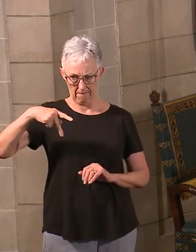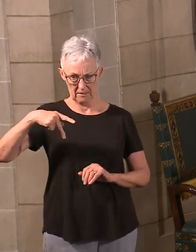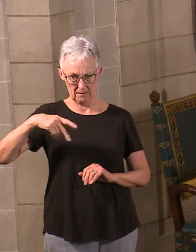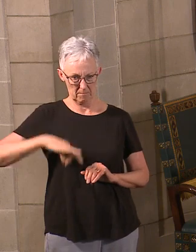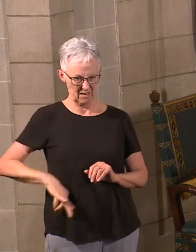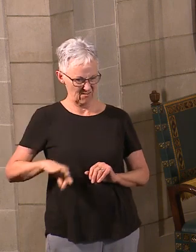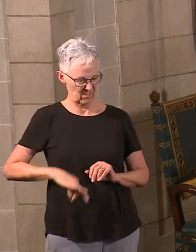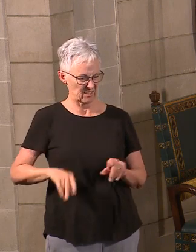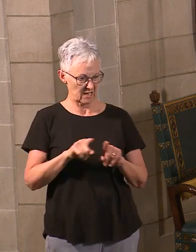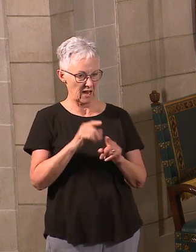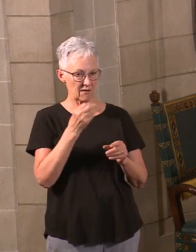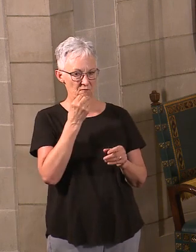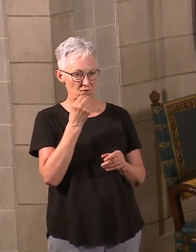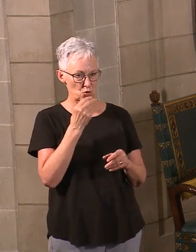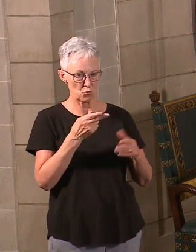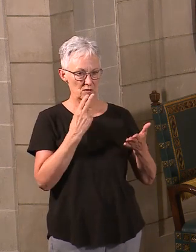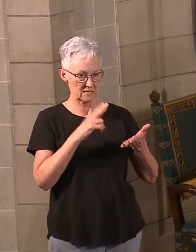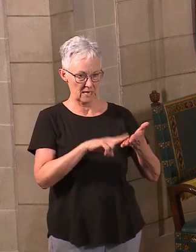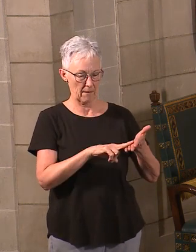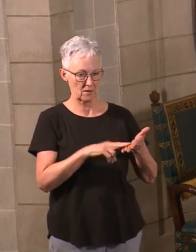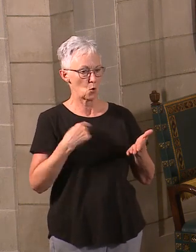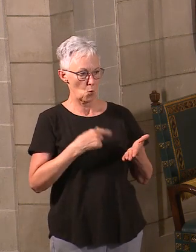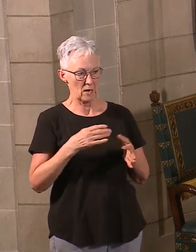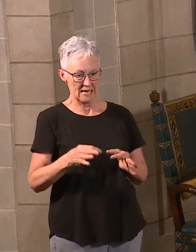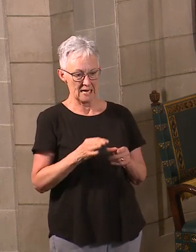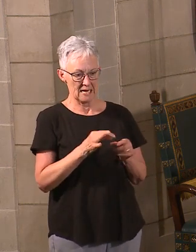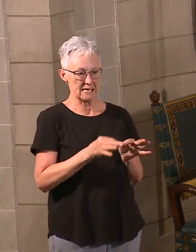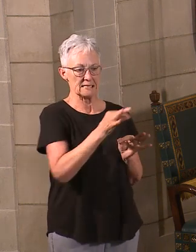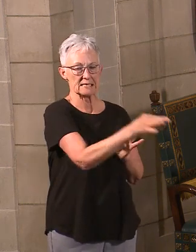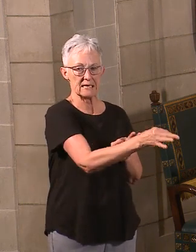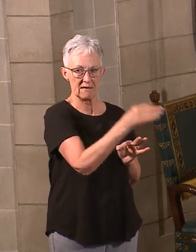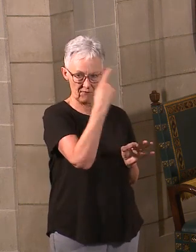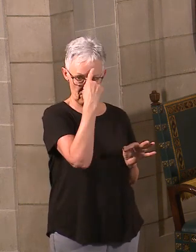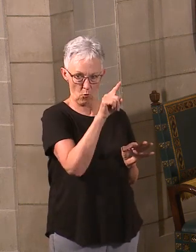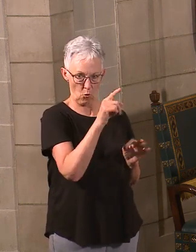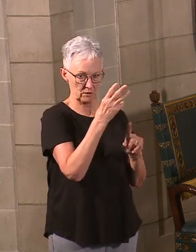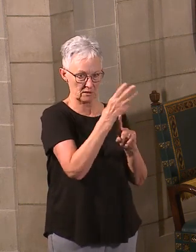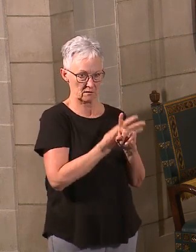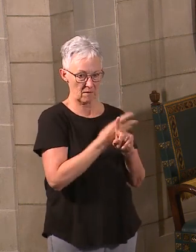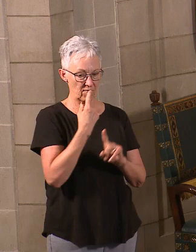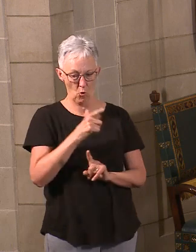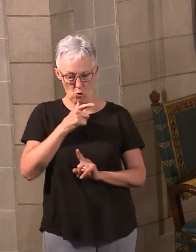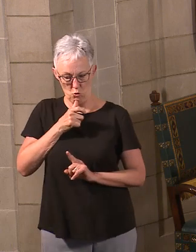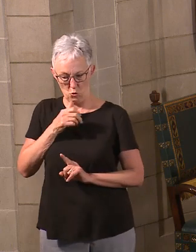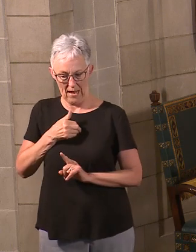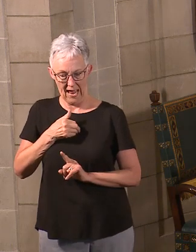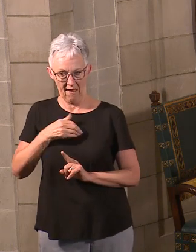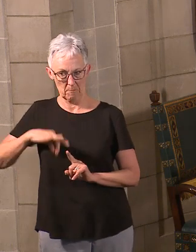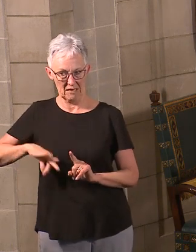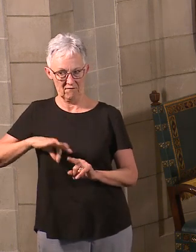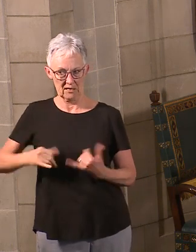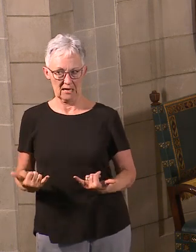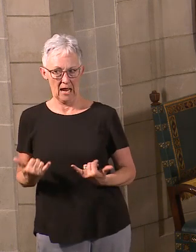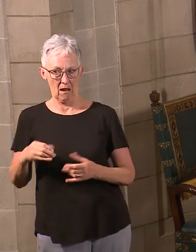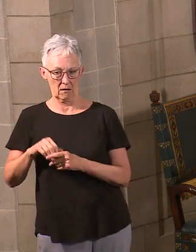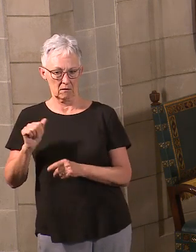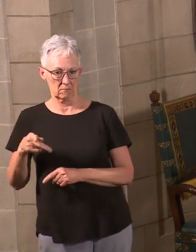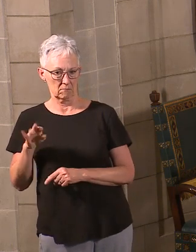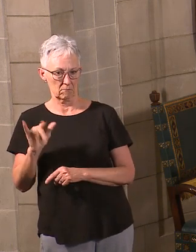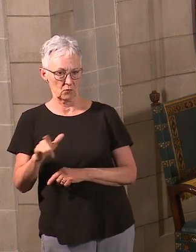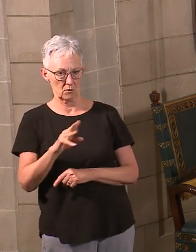SNAP recertification periods by 6 months for the months of April and May. This change will allow us to increase our focus